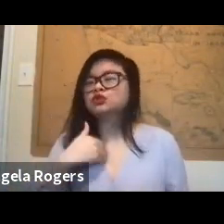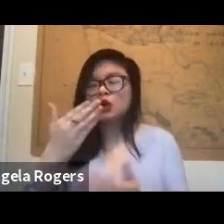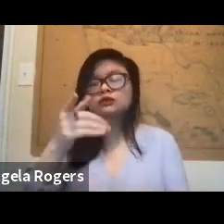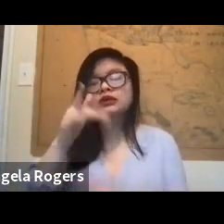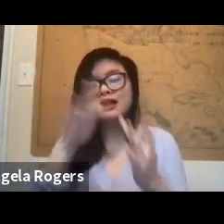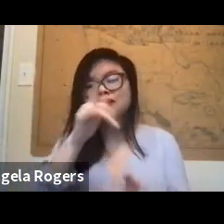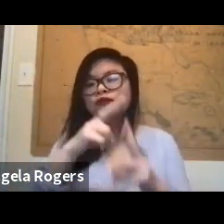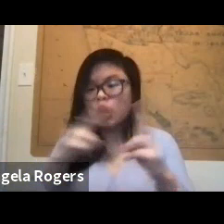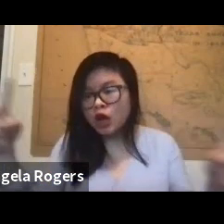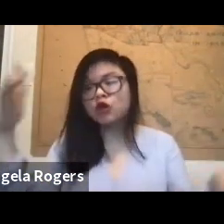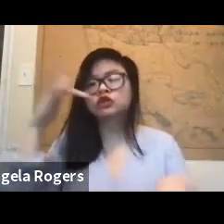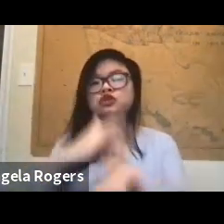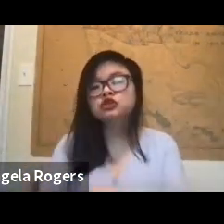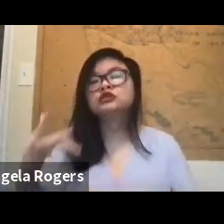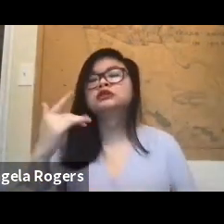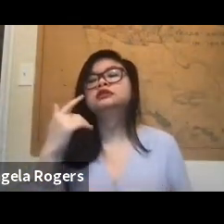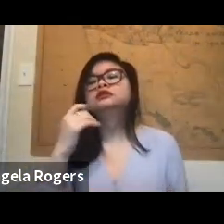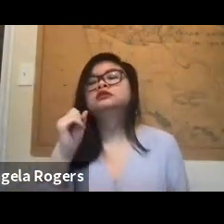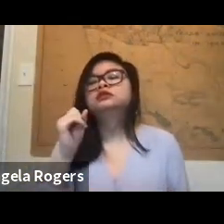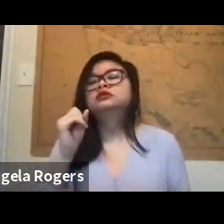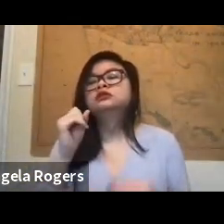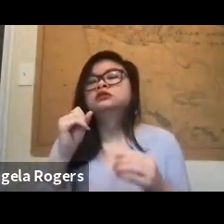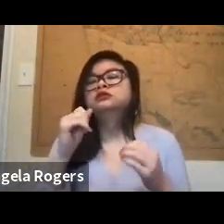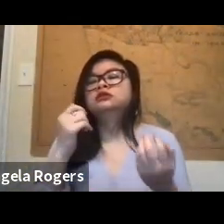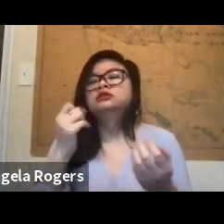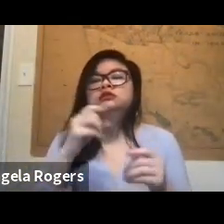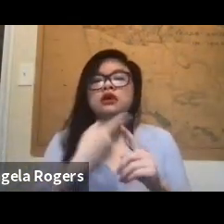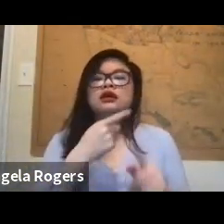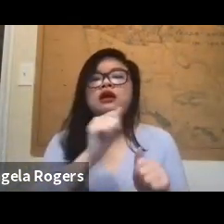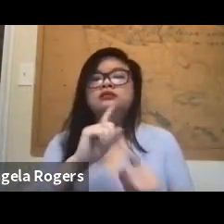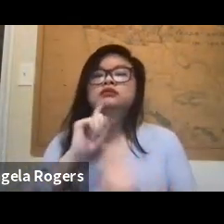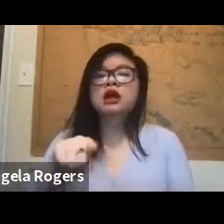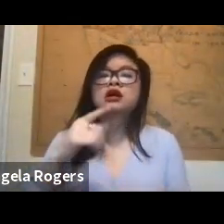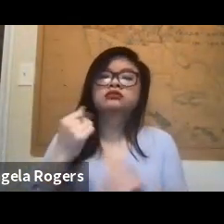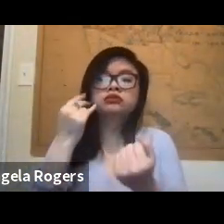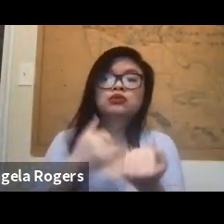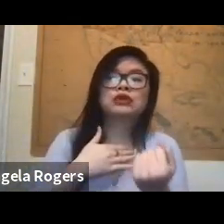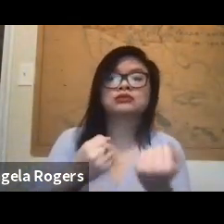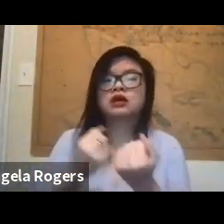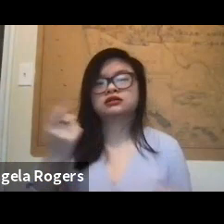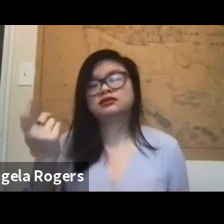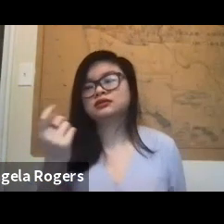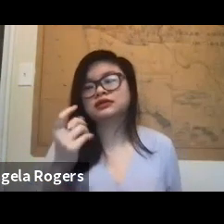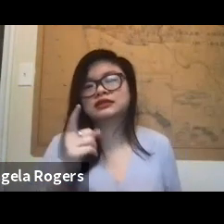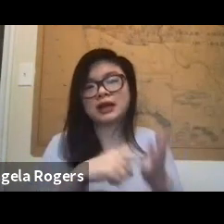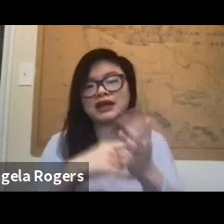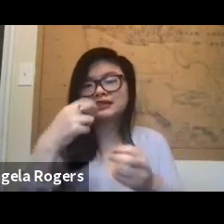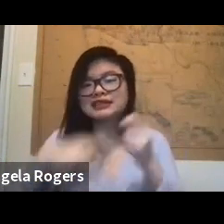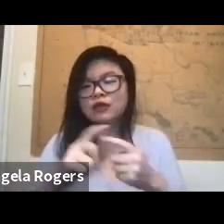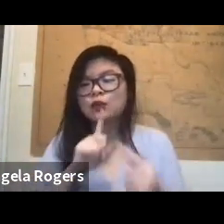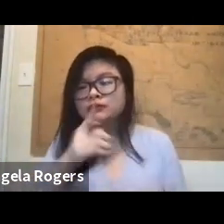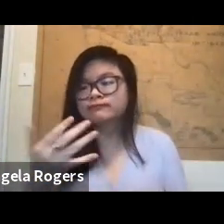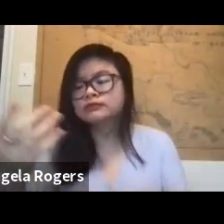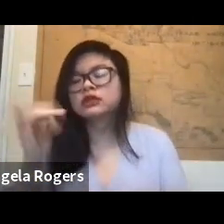summer. So I would suggest that you get in touch with them very early, and then they can respond